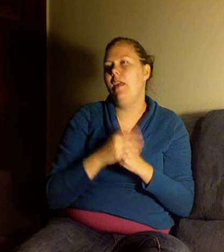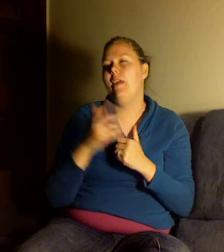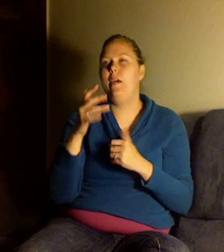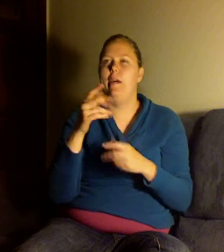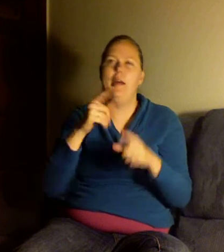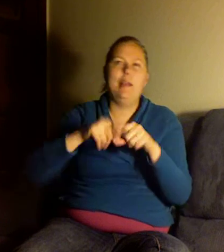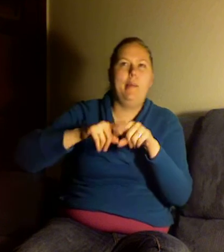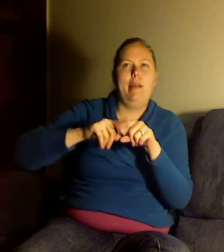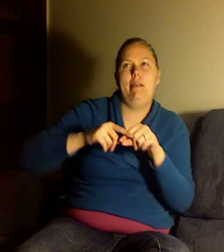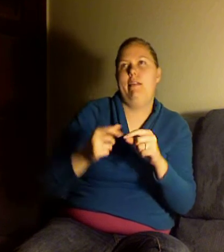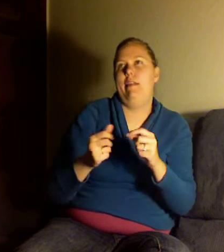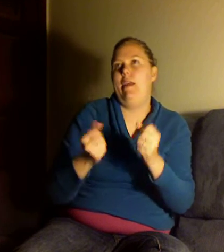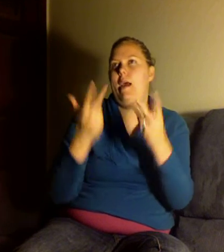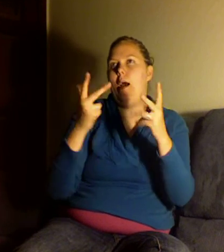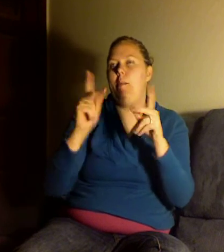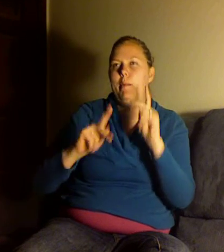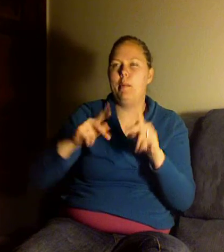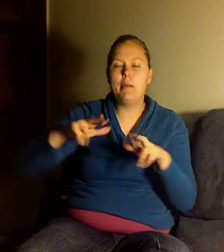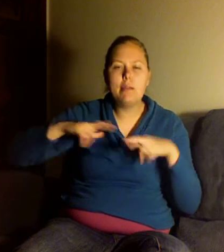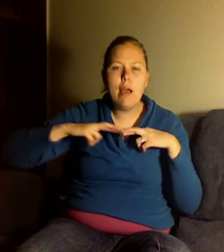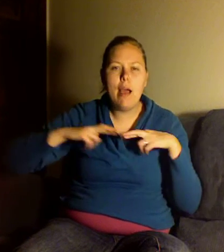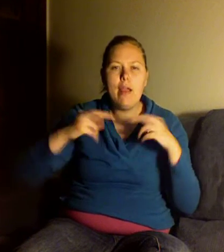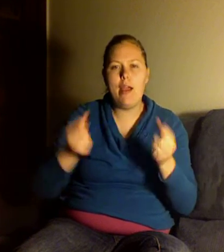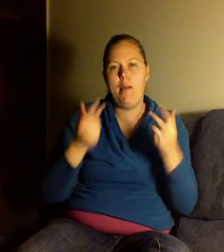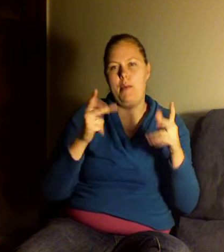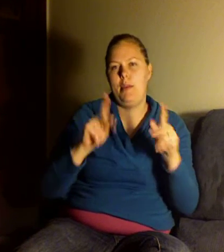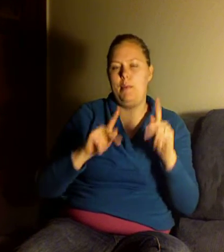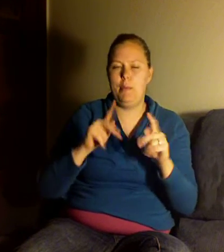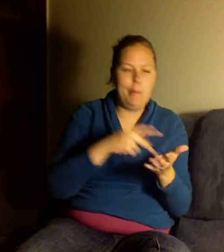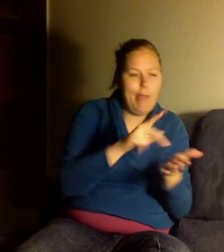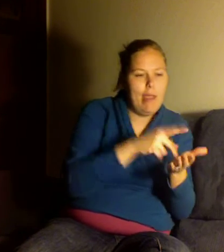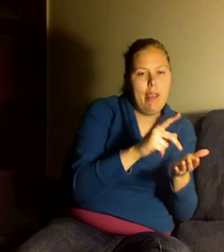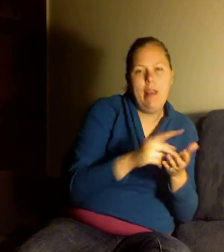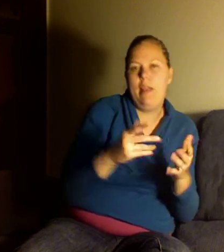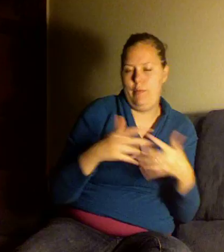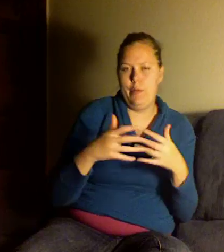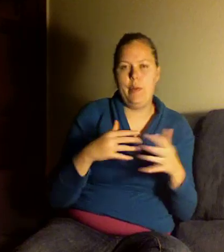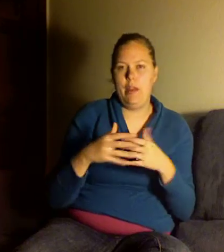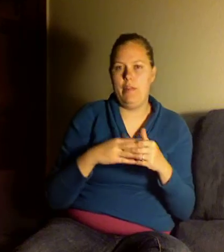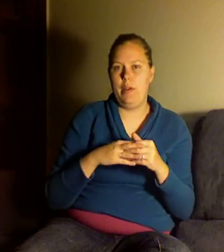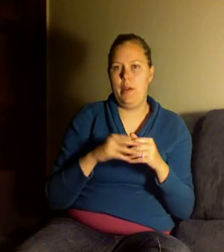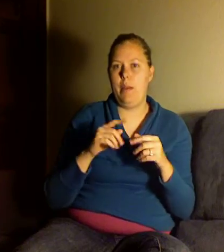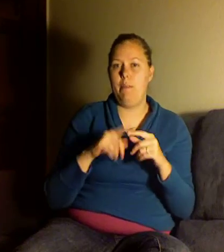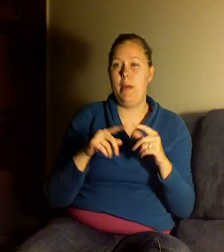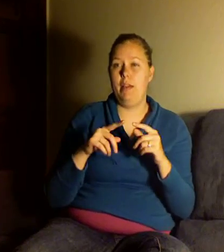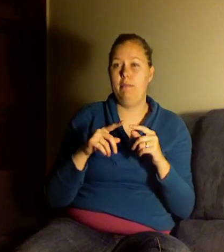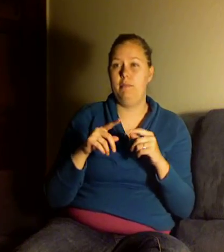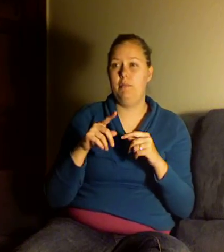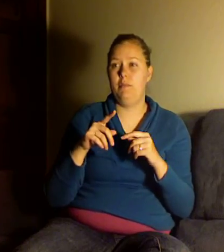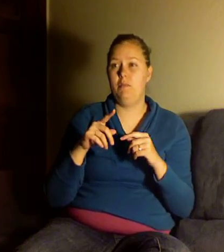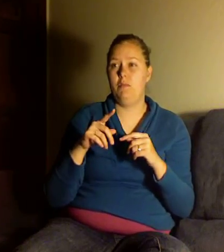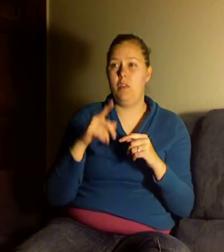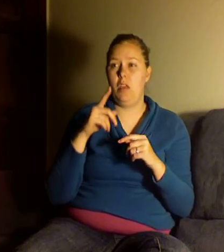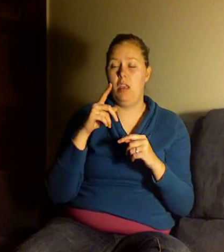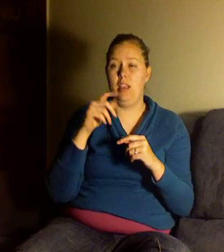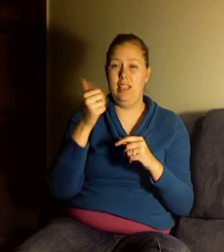a whole other bunch of assumptions. But we estimate it's going to start shrinking in roughly a decade from now. And the really bad thing is this